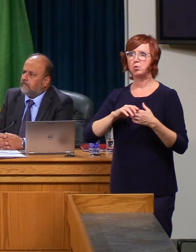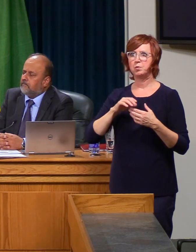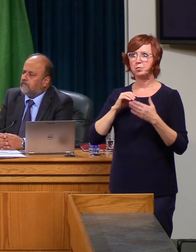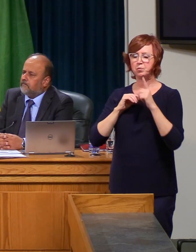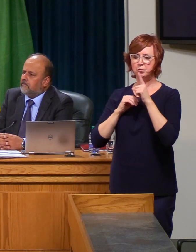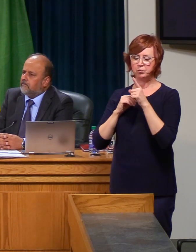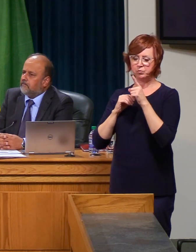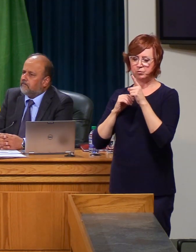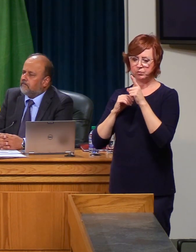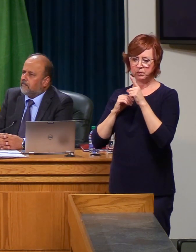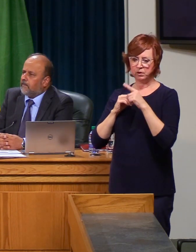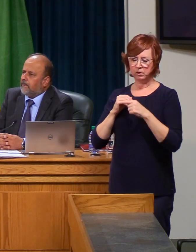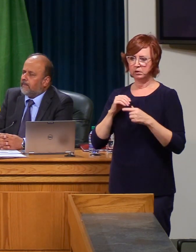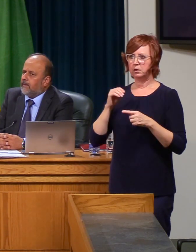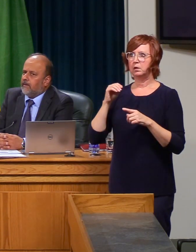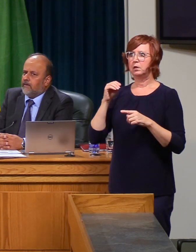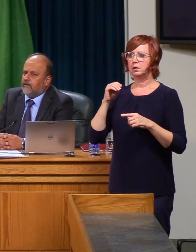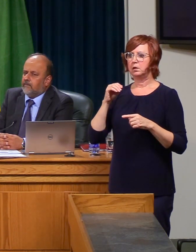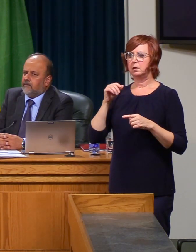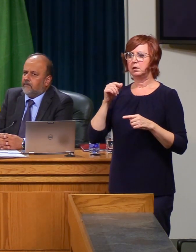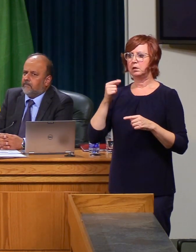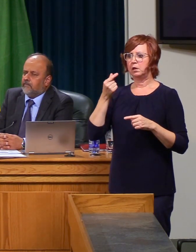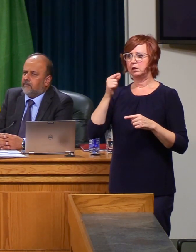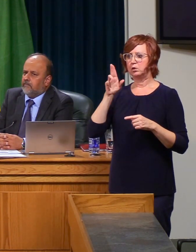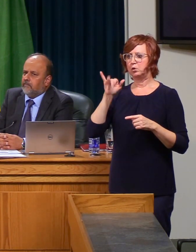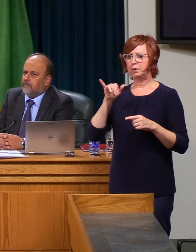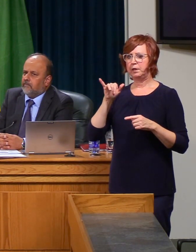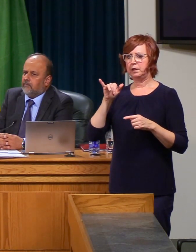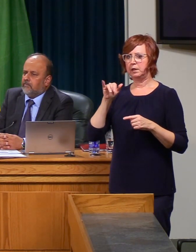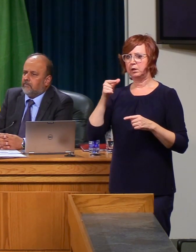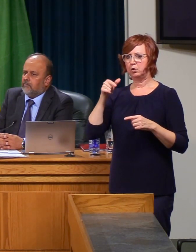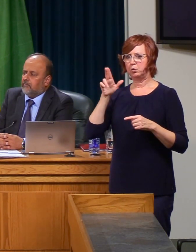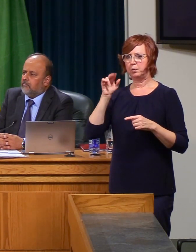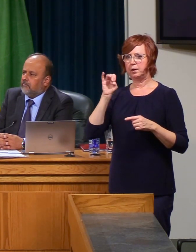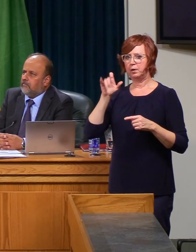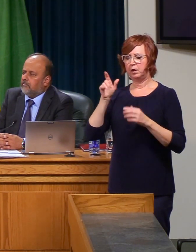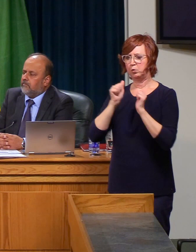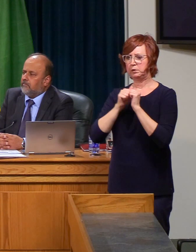on the lines? We have Guy Quinville with CBC.